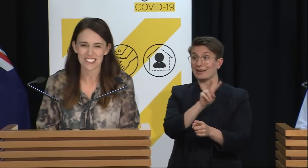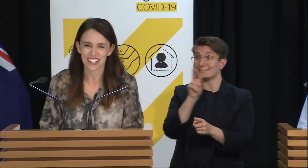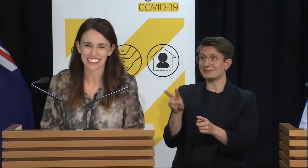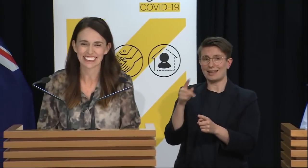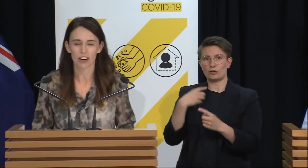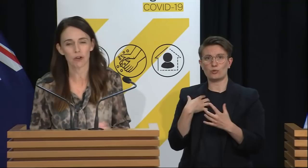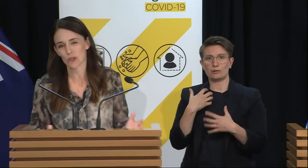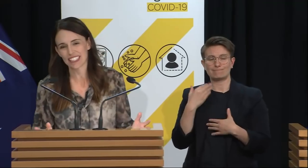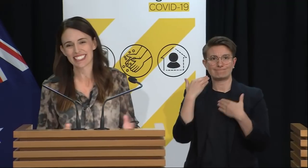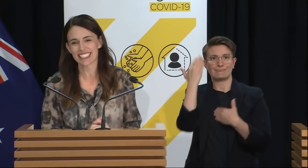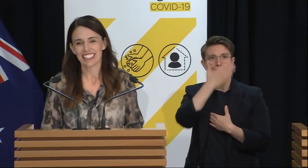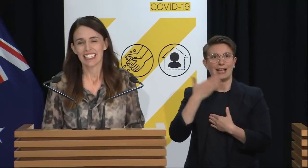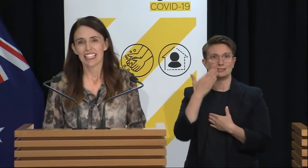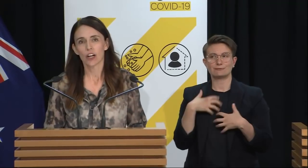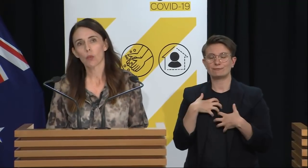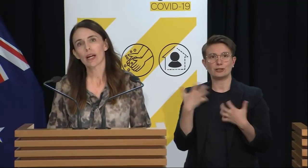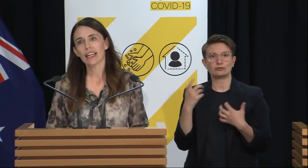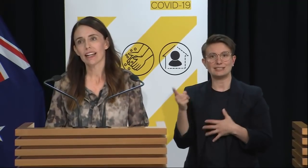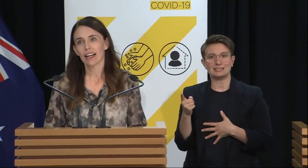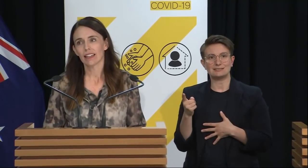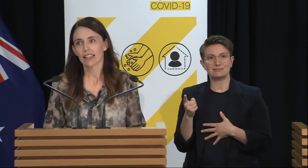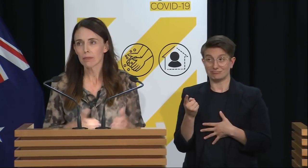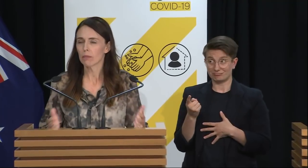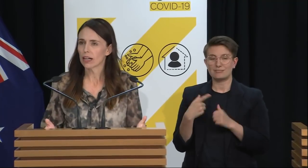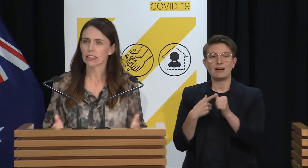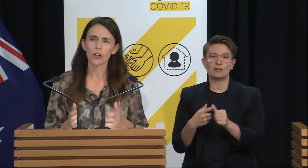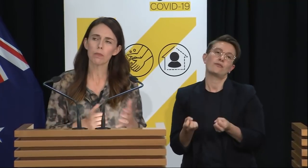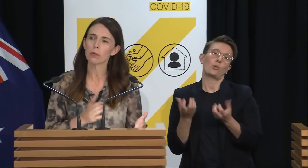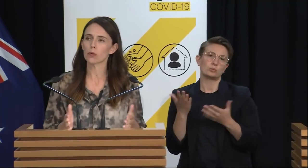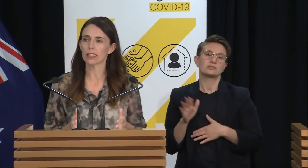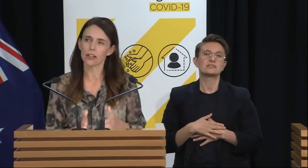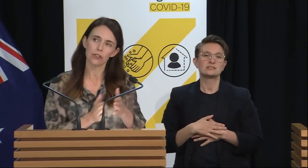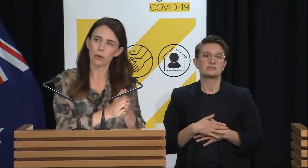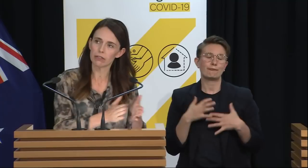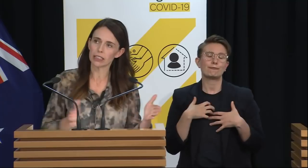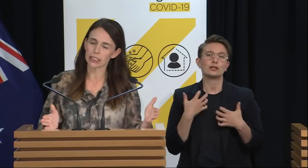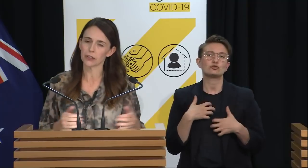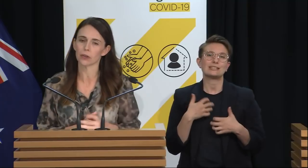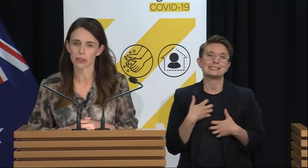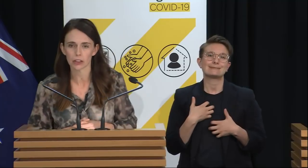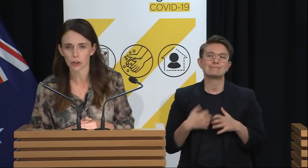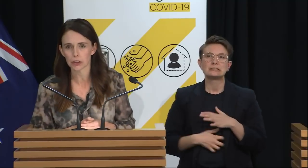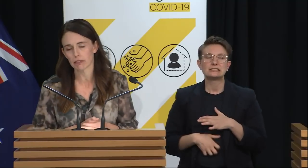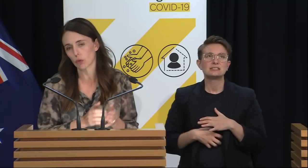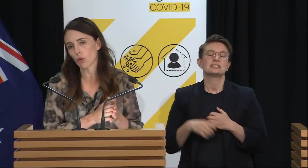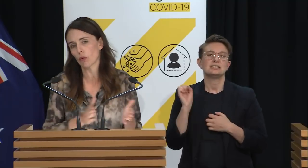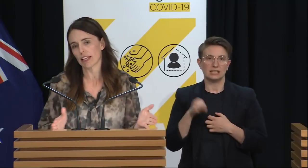it's frustrating. Of course it is. You know, we keep in mind, and I know people will say, should we have continued on in an alert level all the way